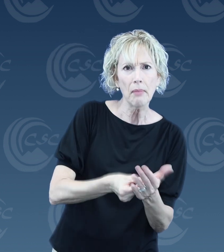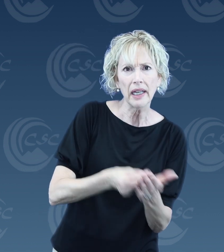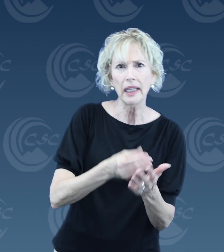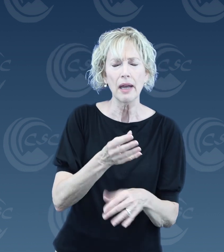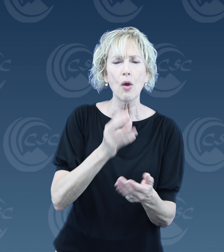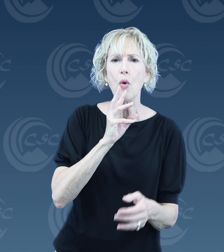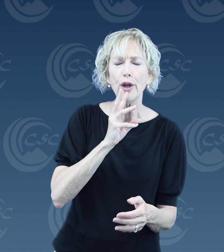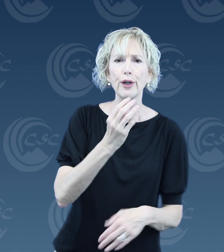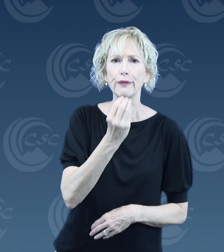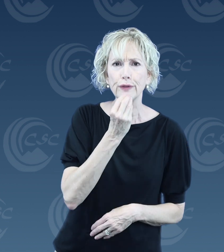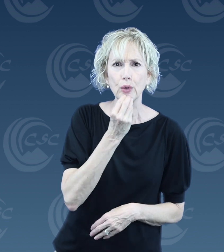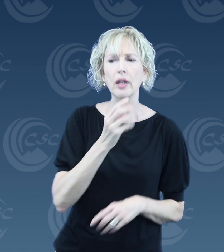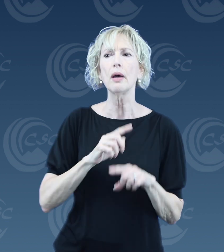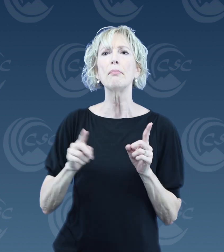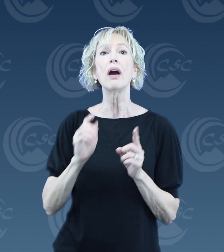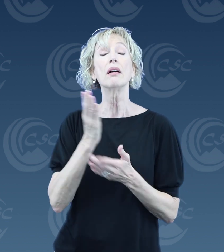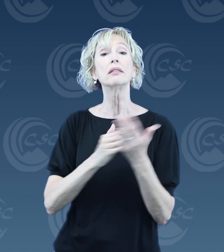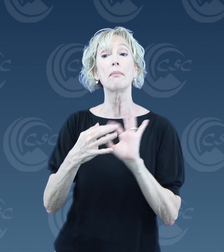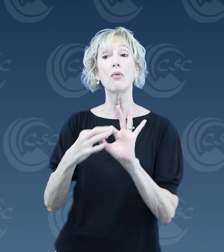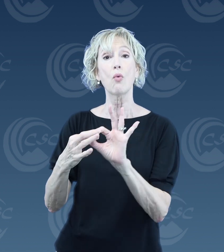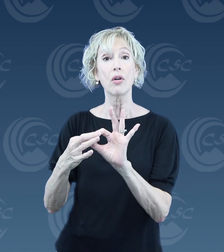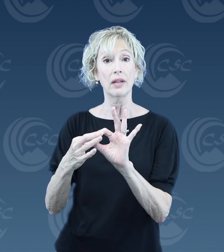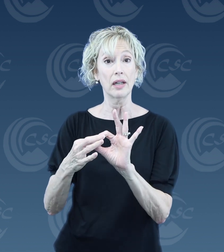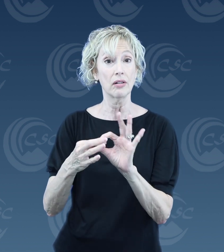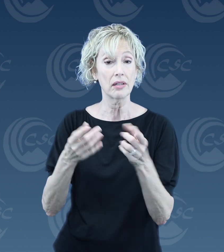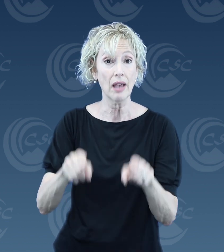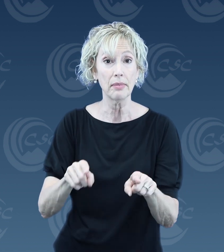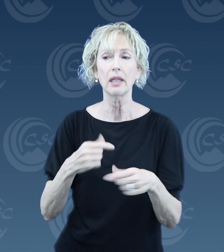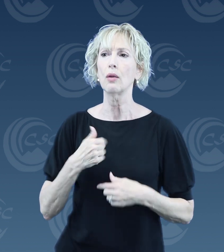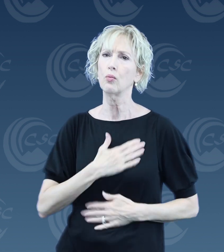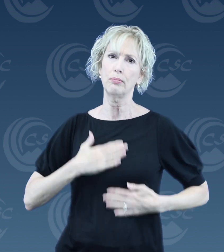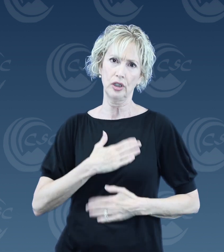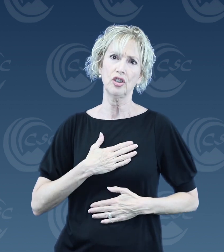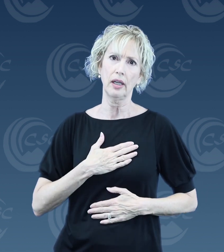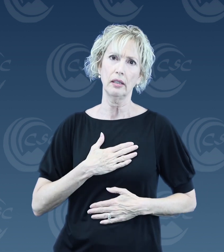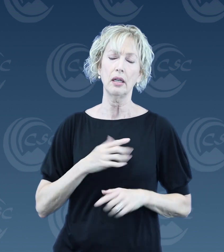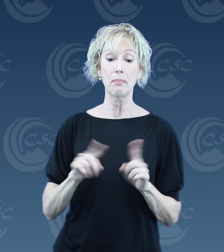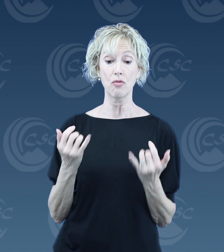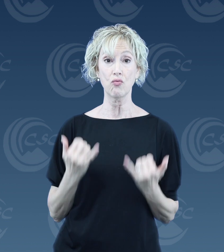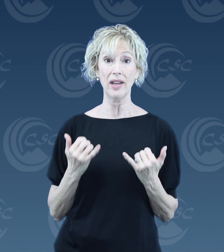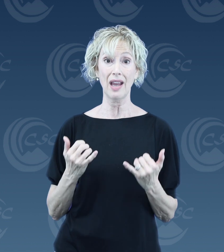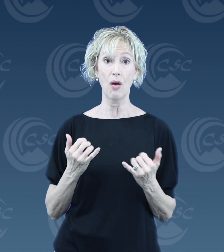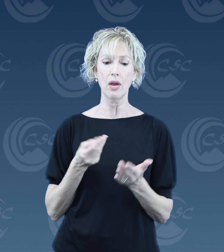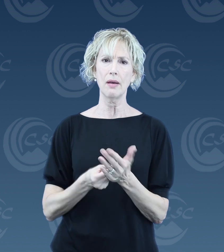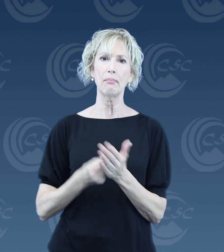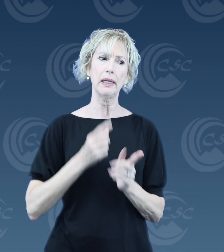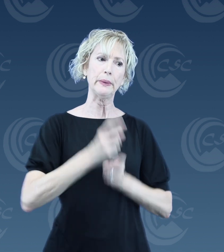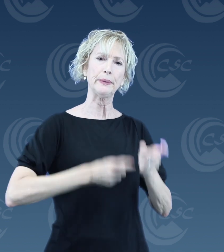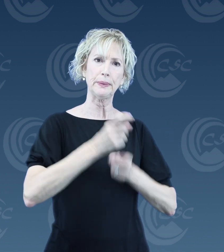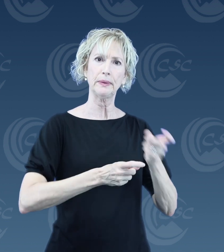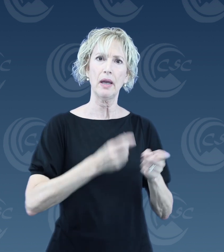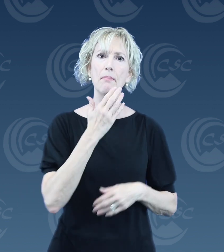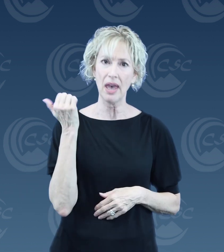shipped directly to Maui. Some of that coordinated effort is going on, and we appreciate it in every way. But for the moment, monetary donations, which then